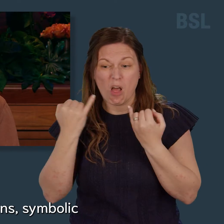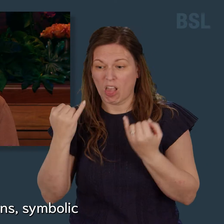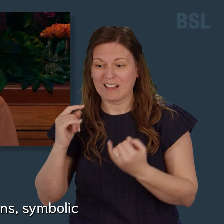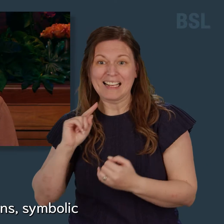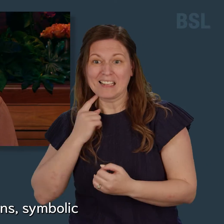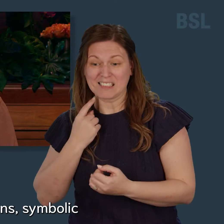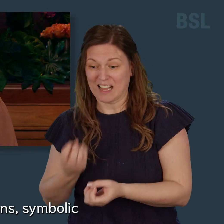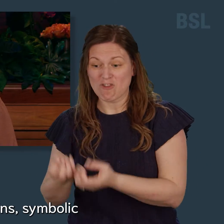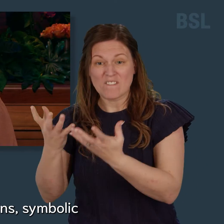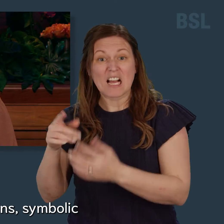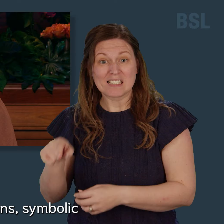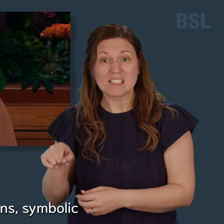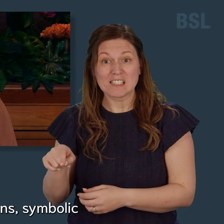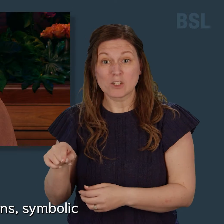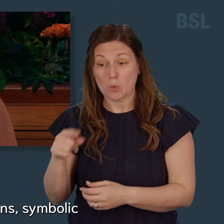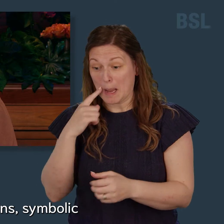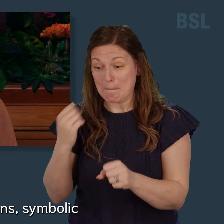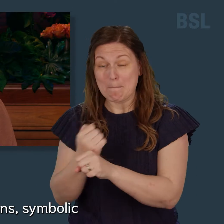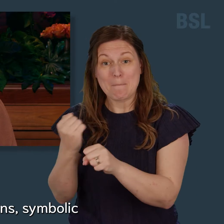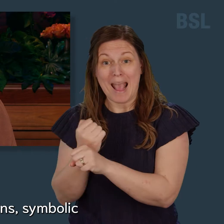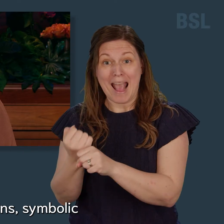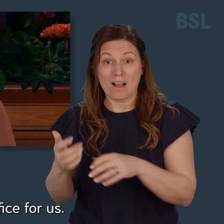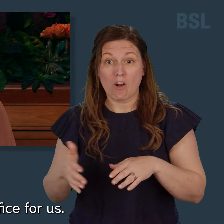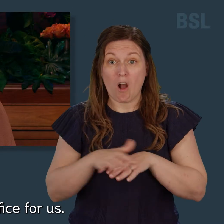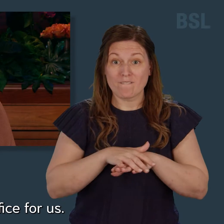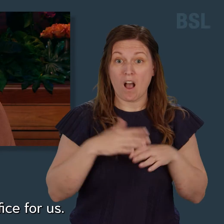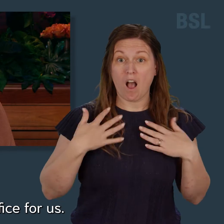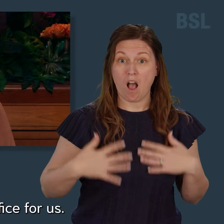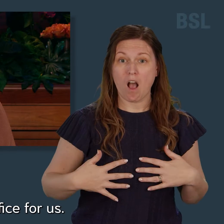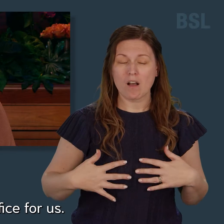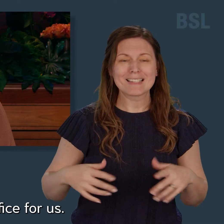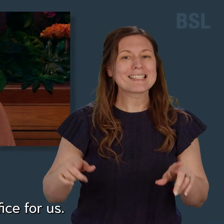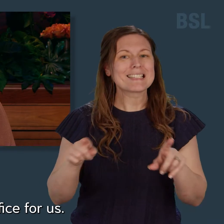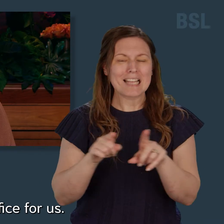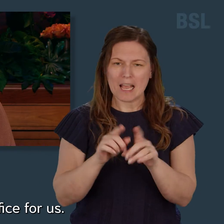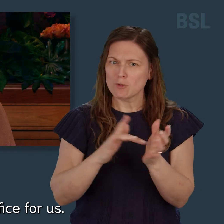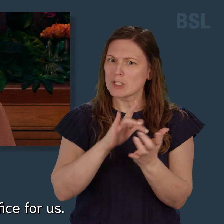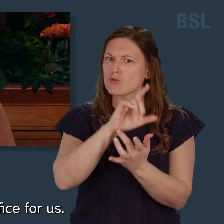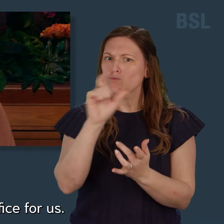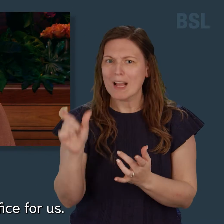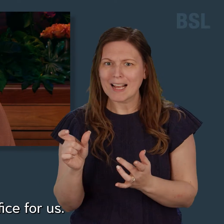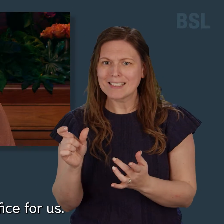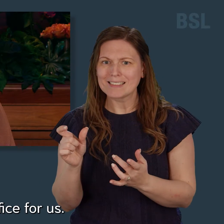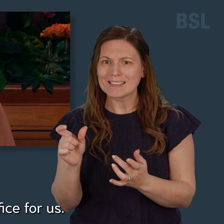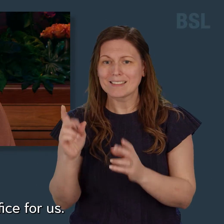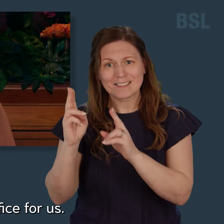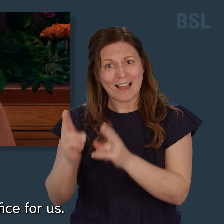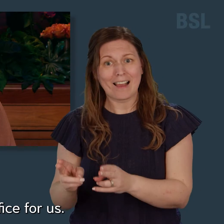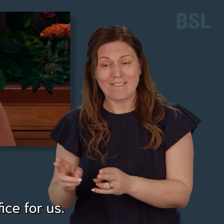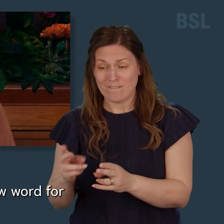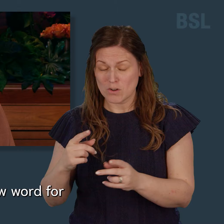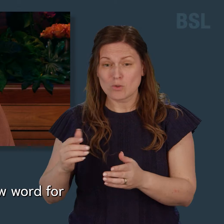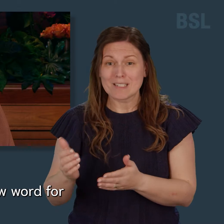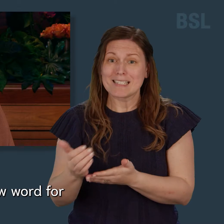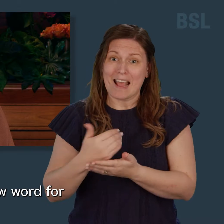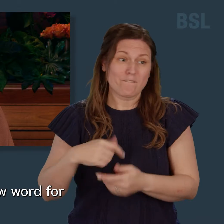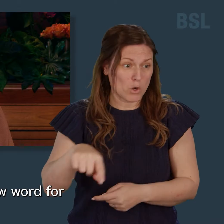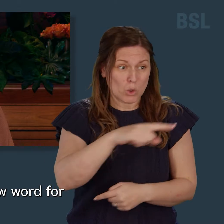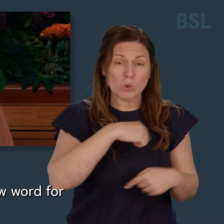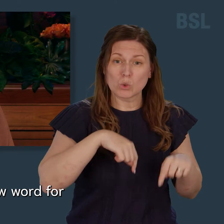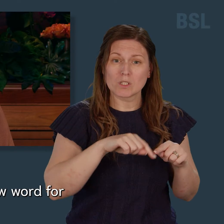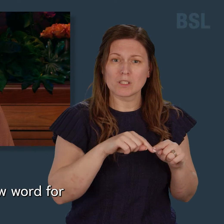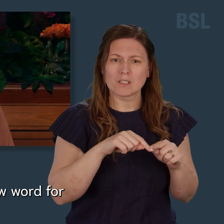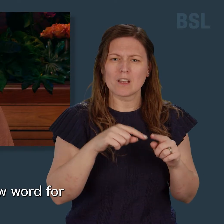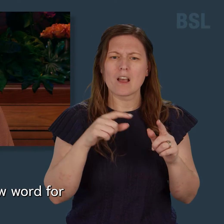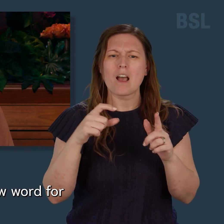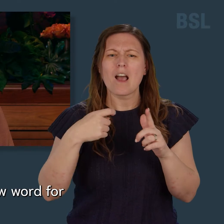to make those coats of skins, symbolic of the Savior's own sacrifice for us. Kafar is